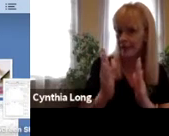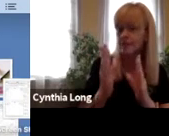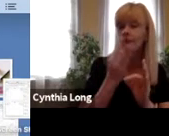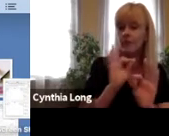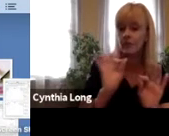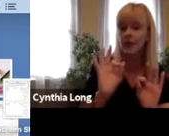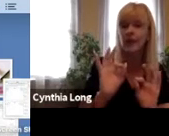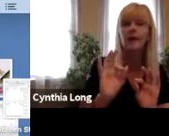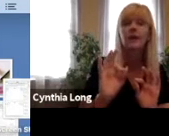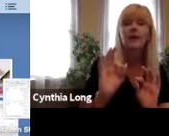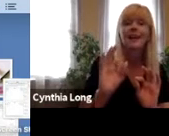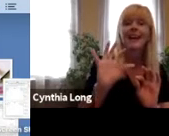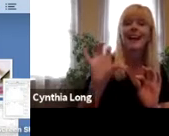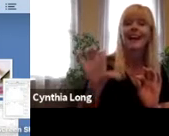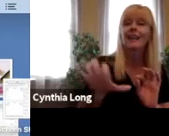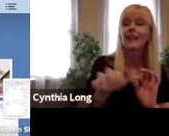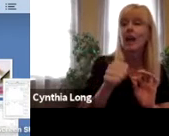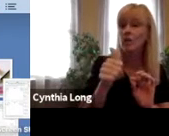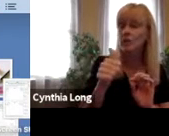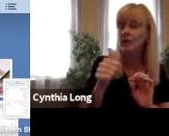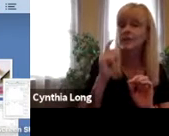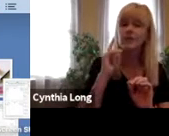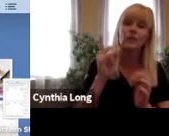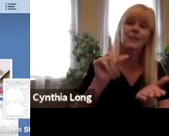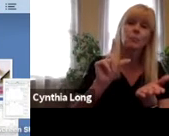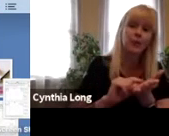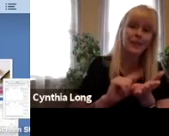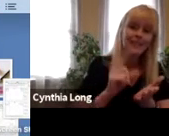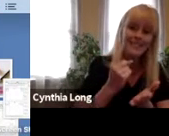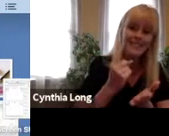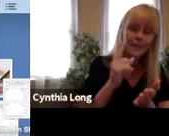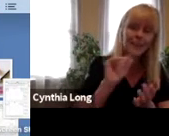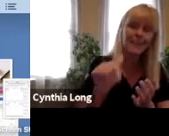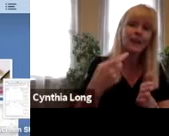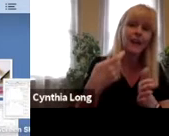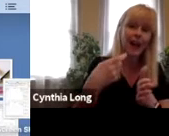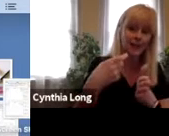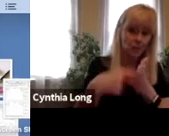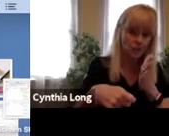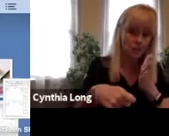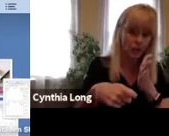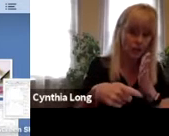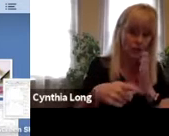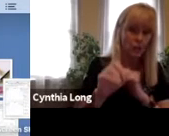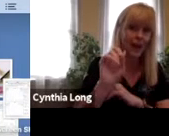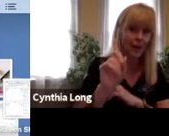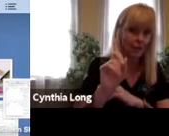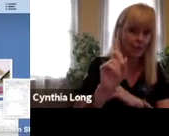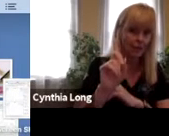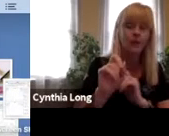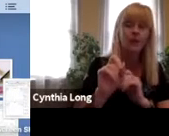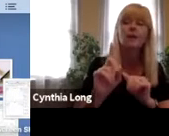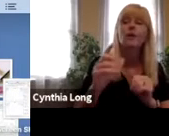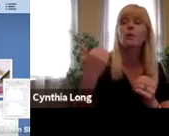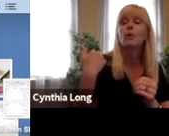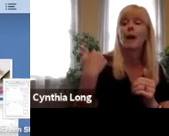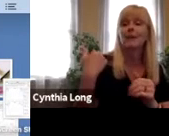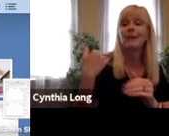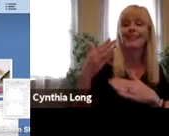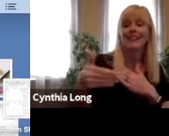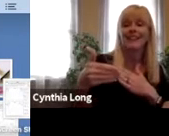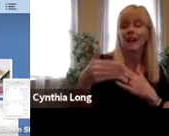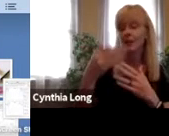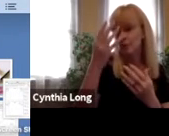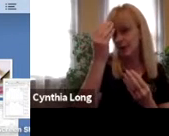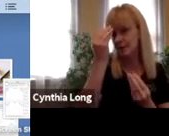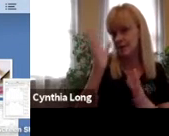lesson plans free. And the other things, if you need to print something, that has a charge to it. However, remind